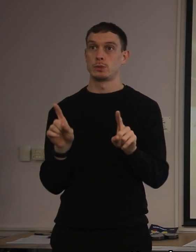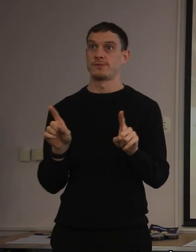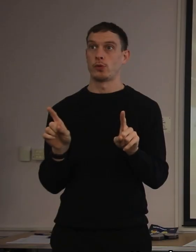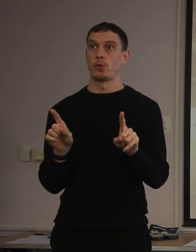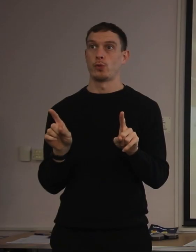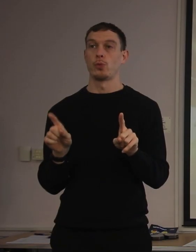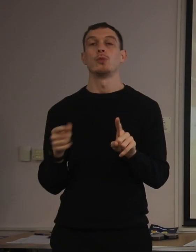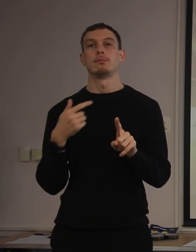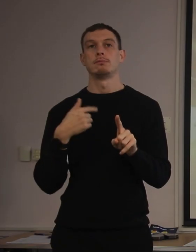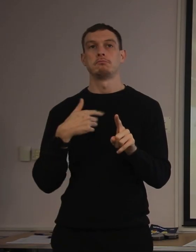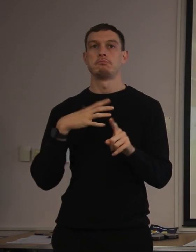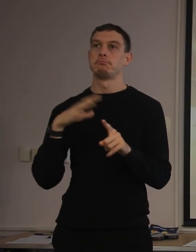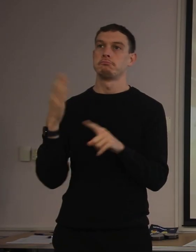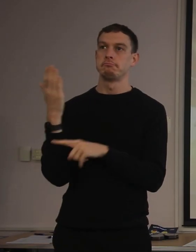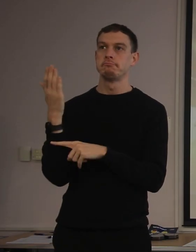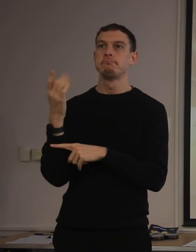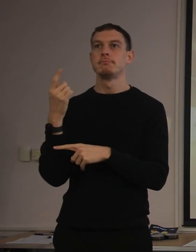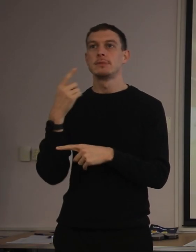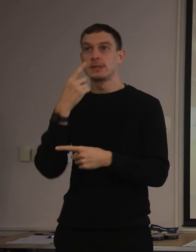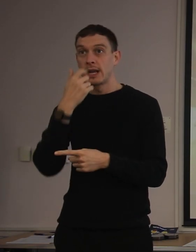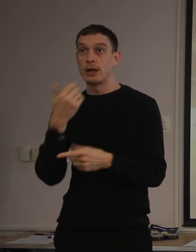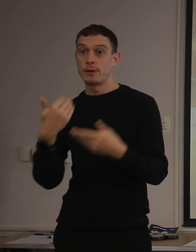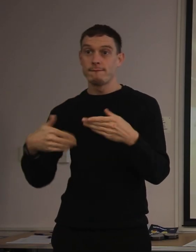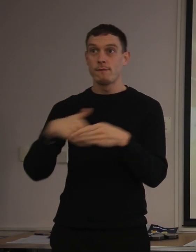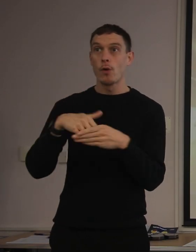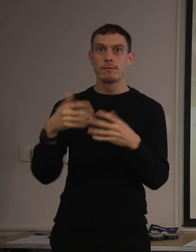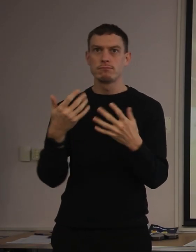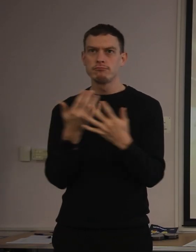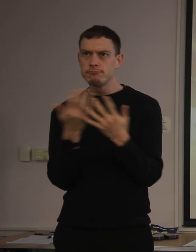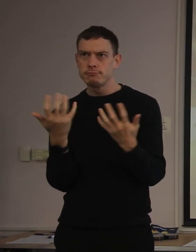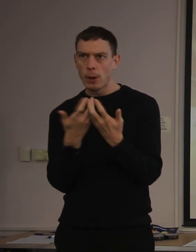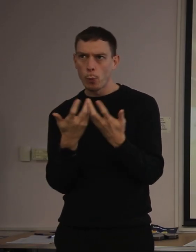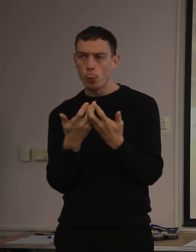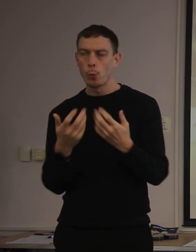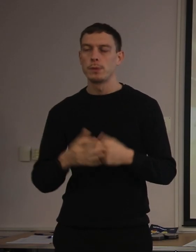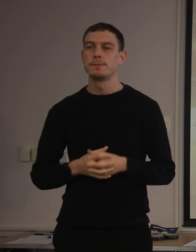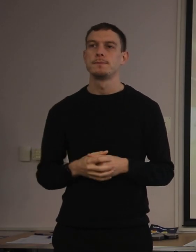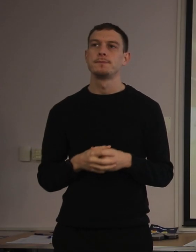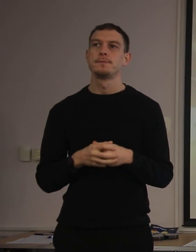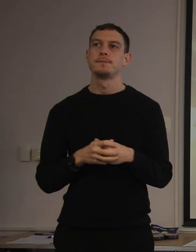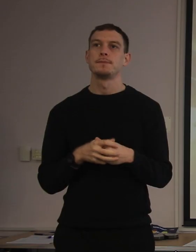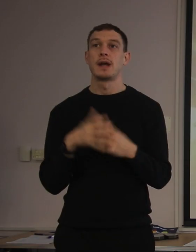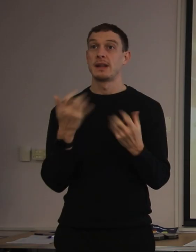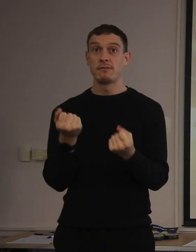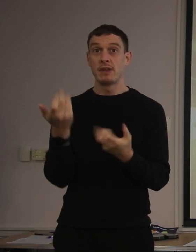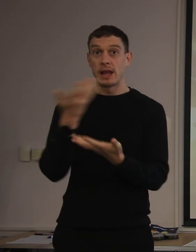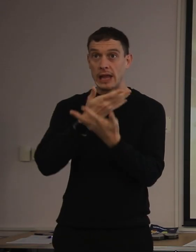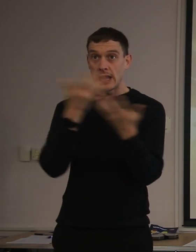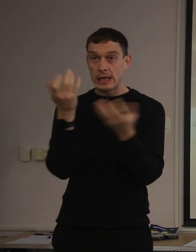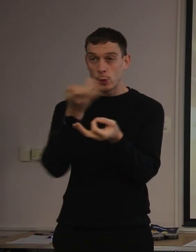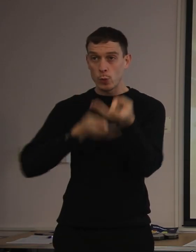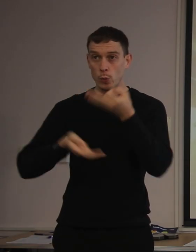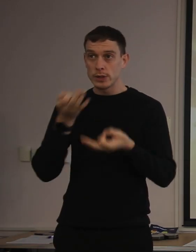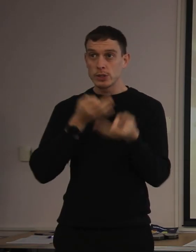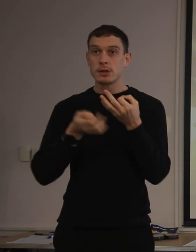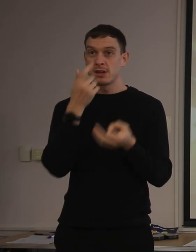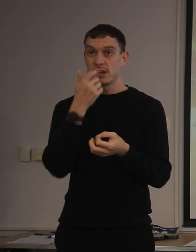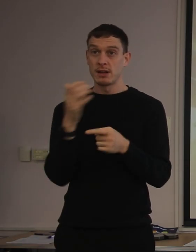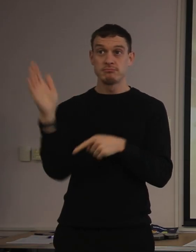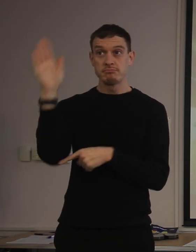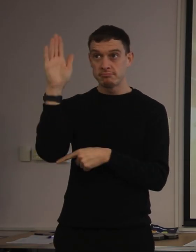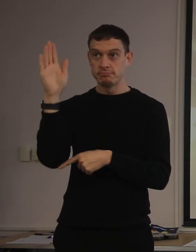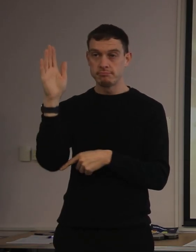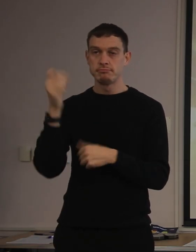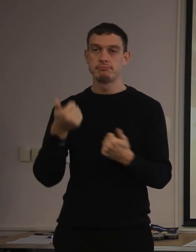wee bit about some of the different ways that people can get involved. And if you have any questions, just put your hand up or shout it out. I'm happy